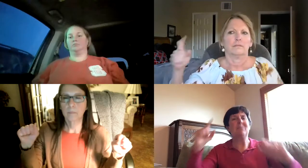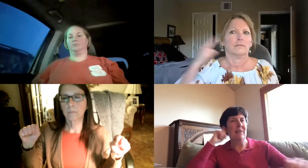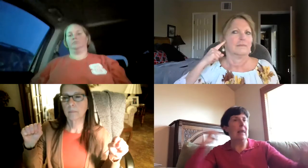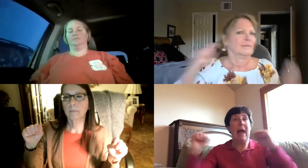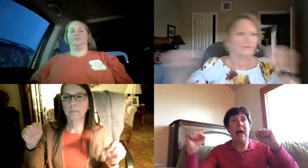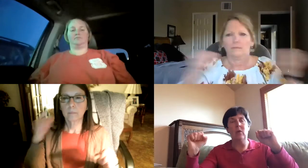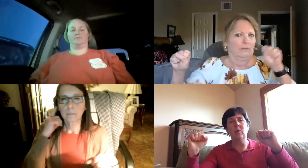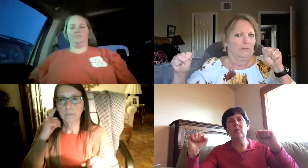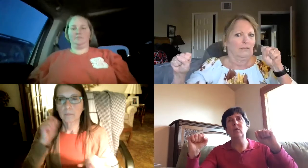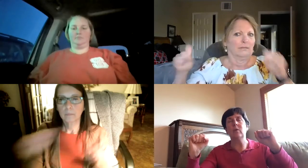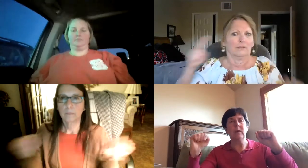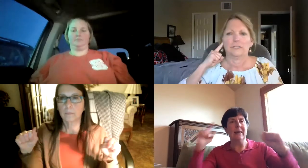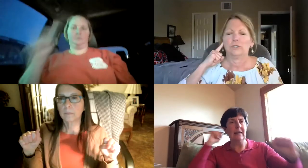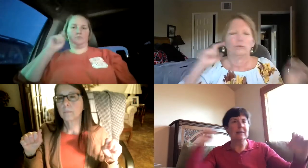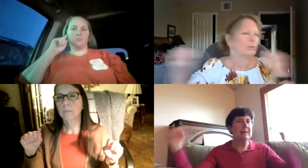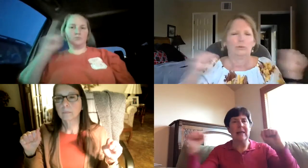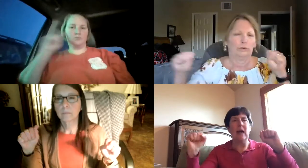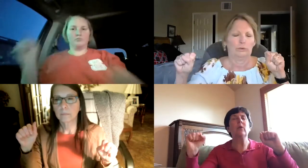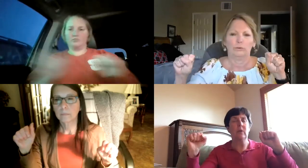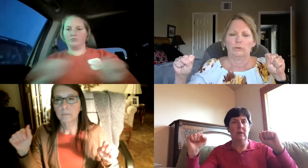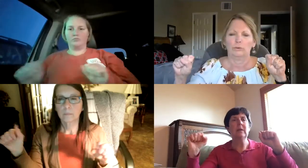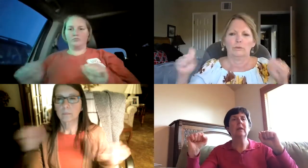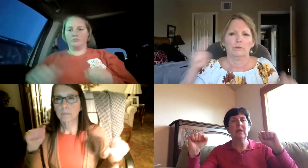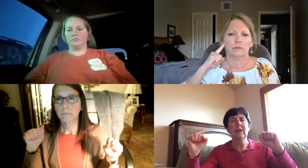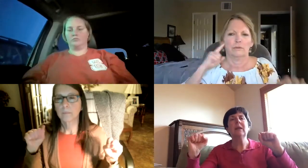Yeah, loud, woo, loud.